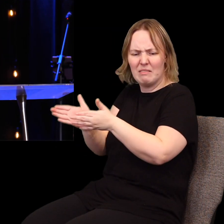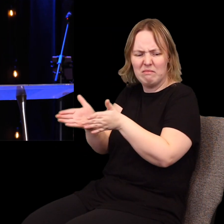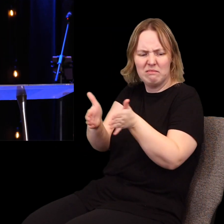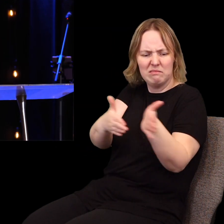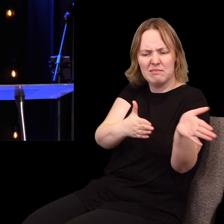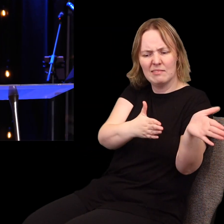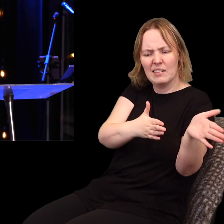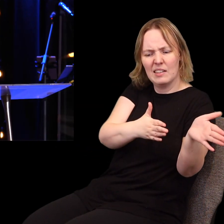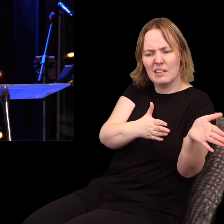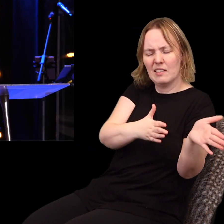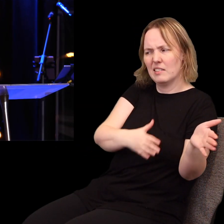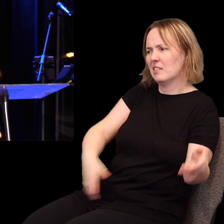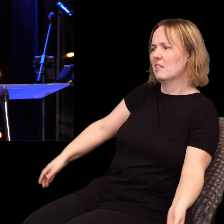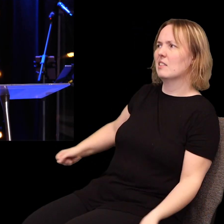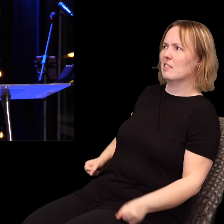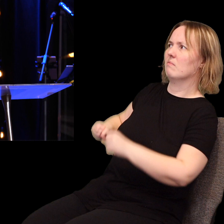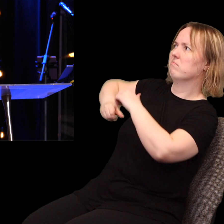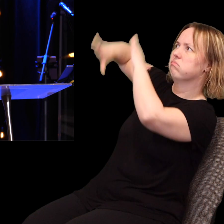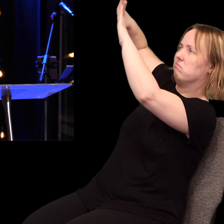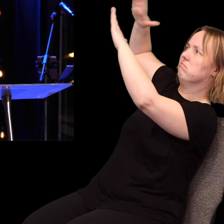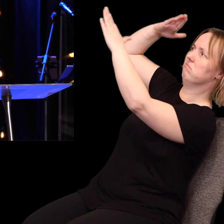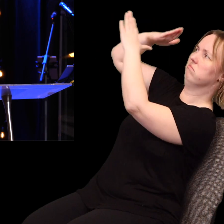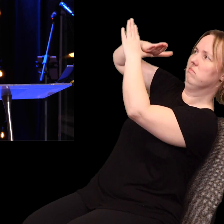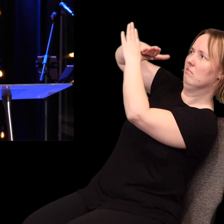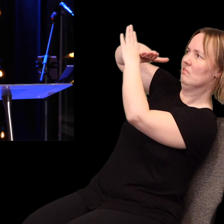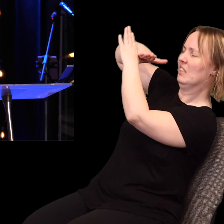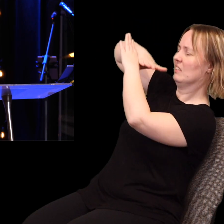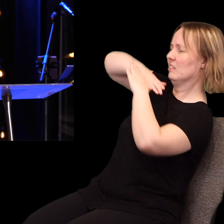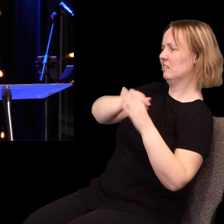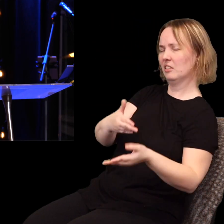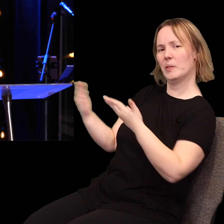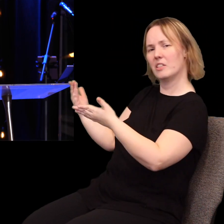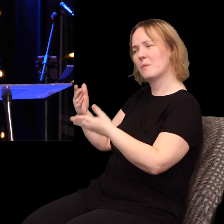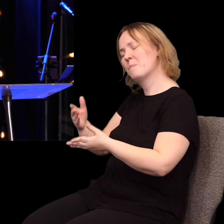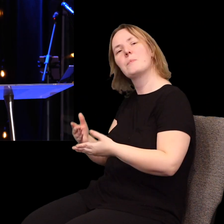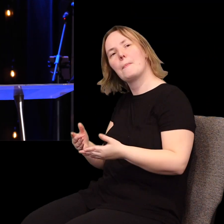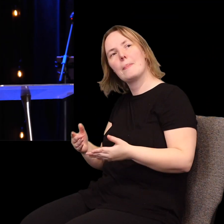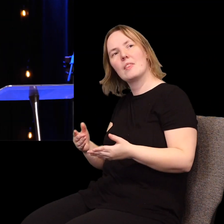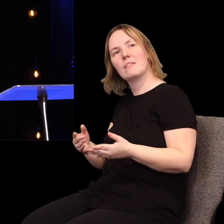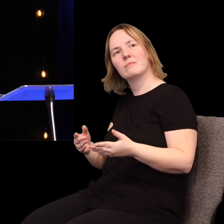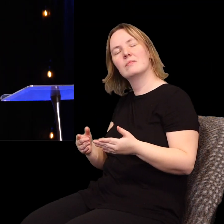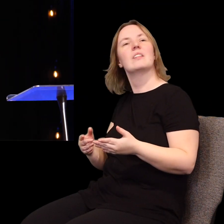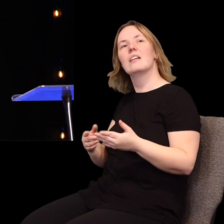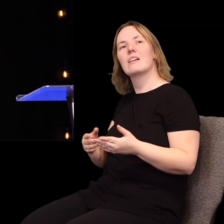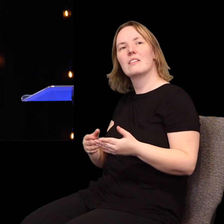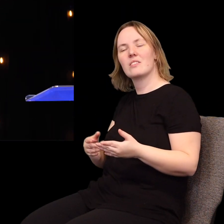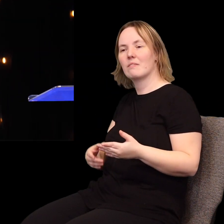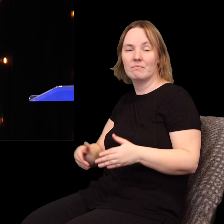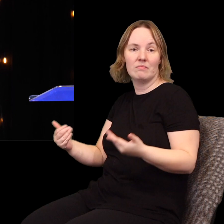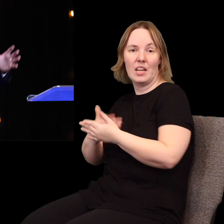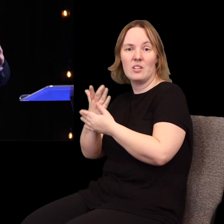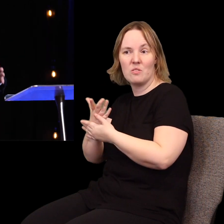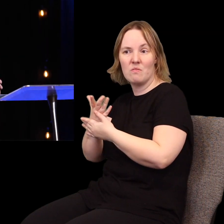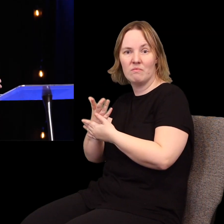away from that, and now it just seems like a mountain to get back at. You ever experienced that? In case you don't realize, Planet Fitness is opening